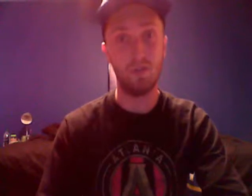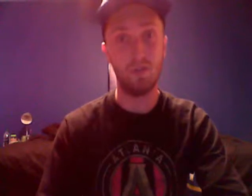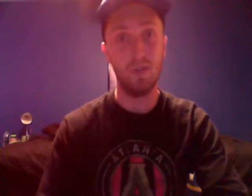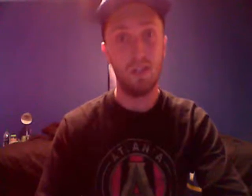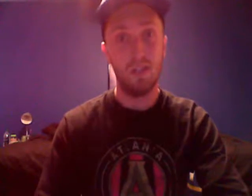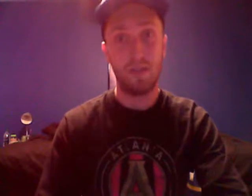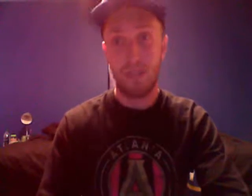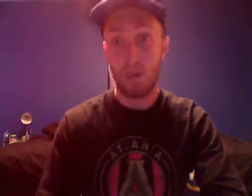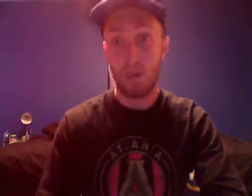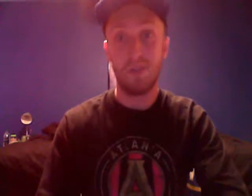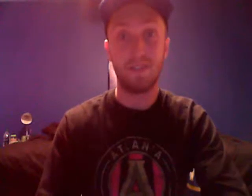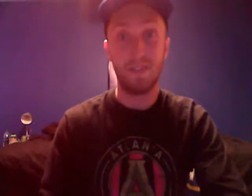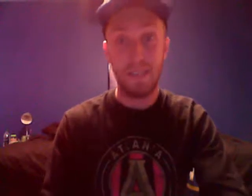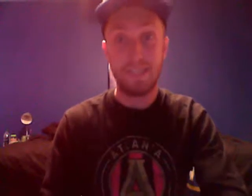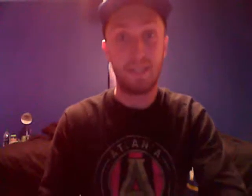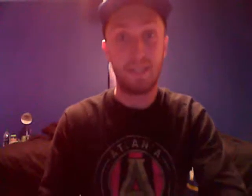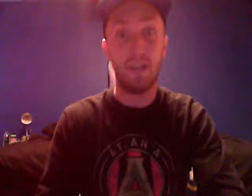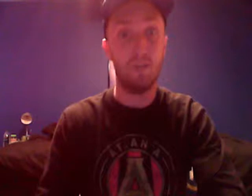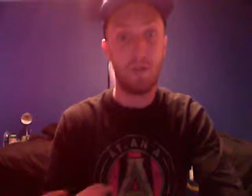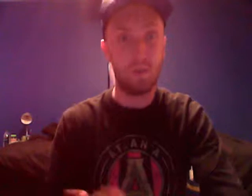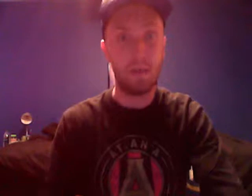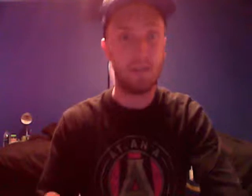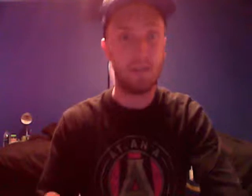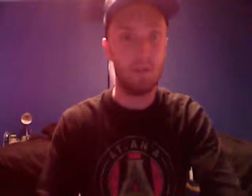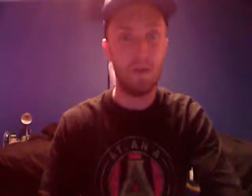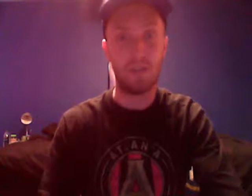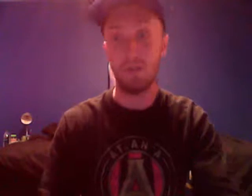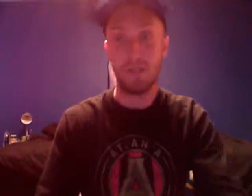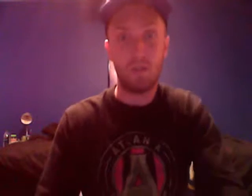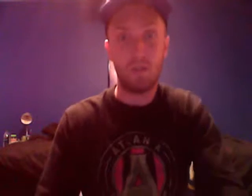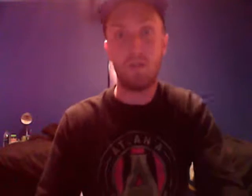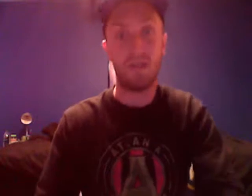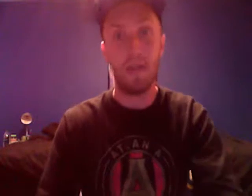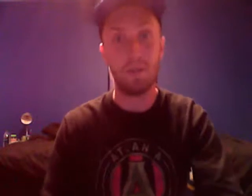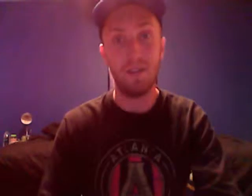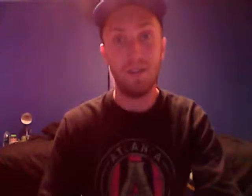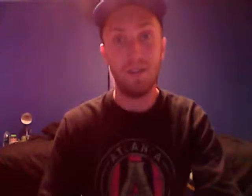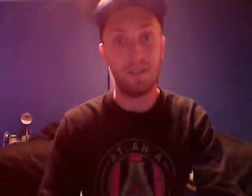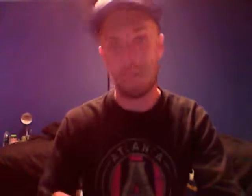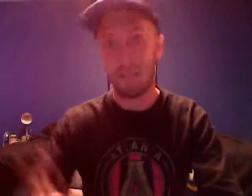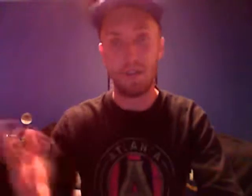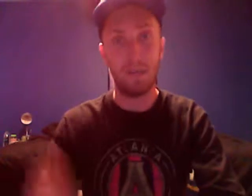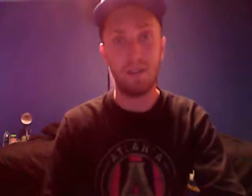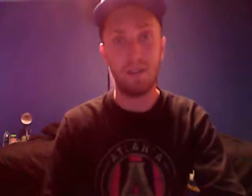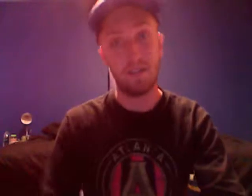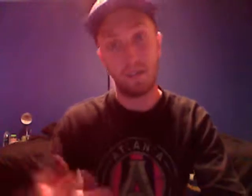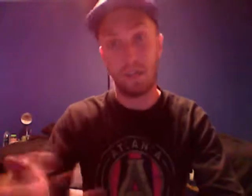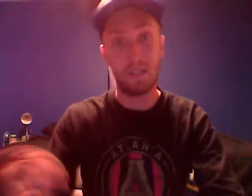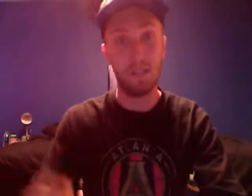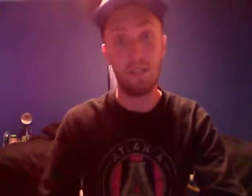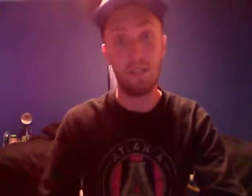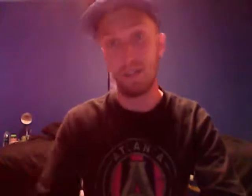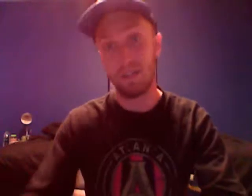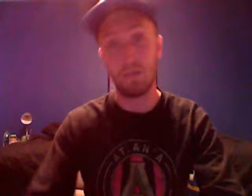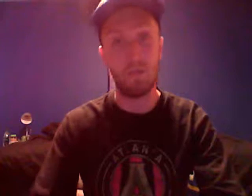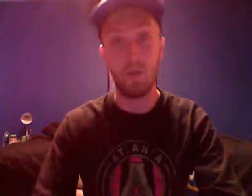comfortable. I mean, I honestly get scared whenever we pass the ball back to him because I don't know what's going to happen. Is he going to kick it out of bounds? Is he going to kick it to them? Is he going to slip and fall? I